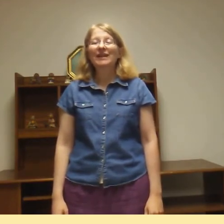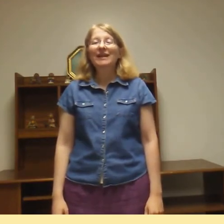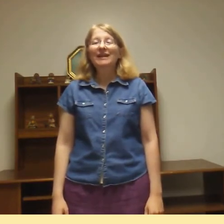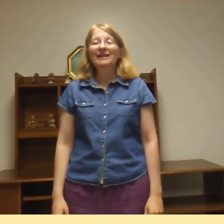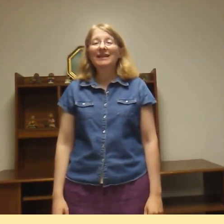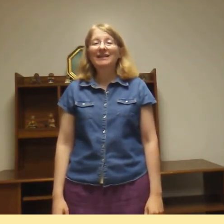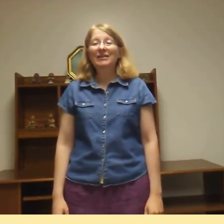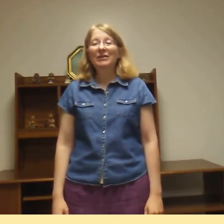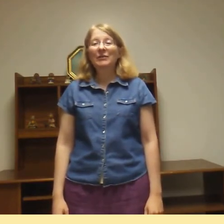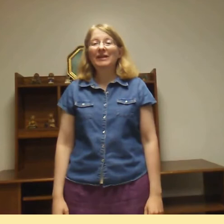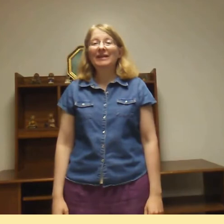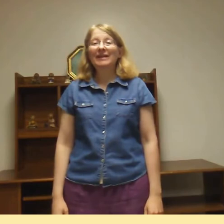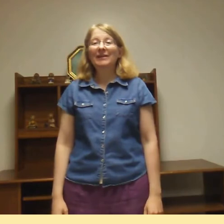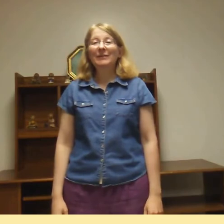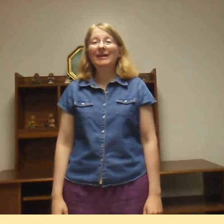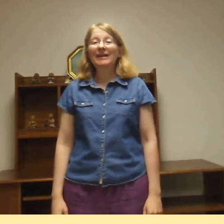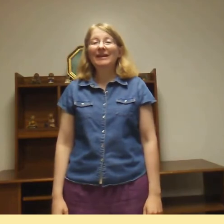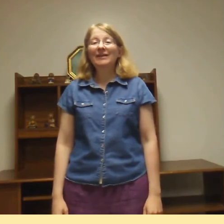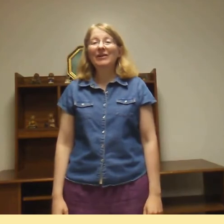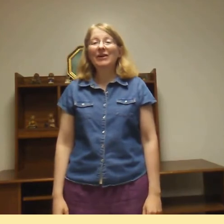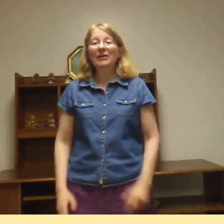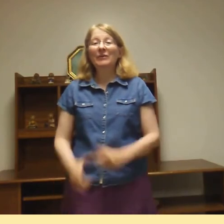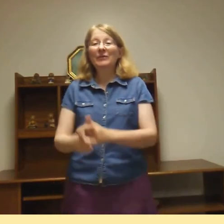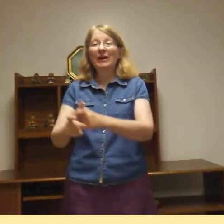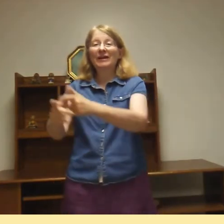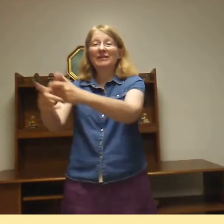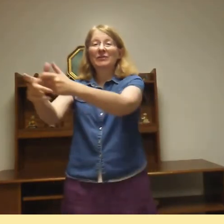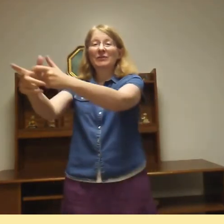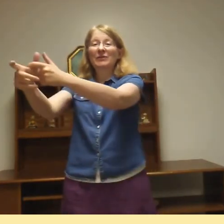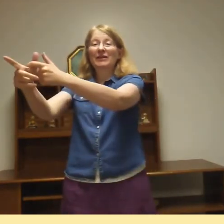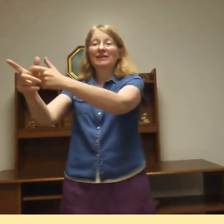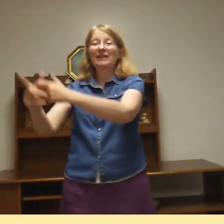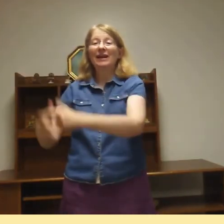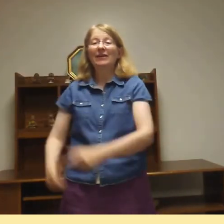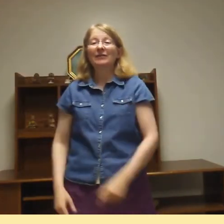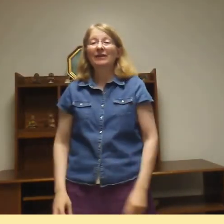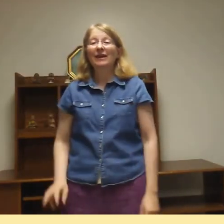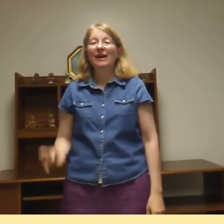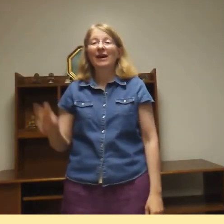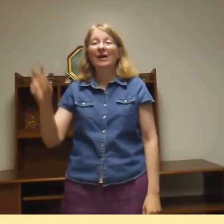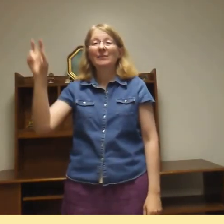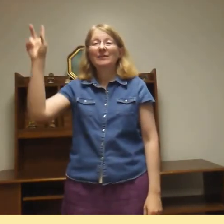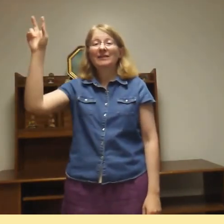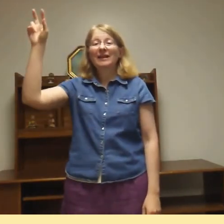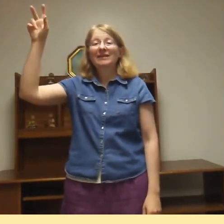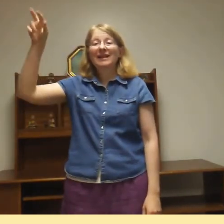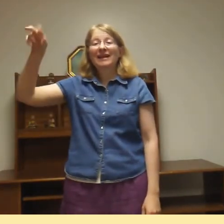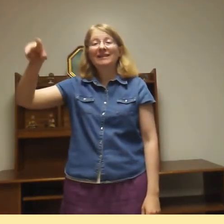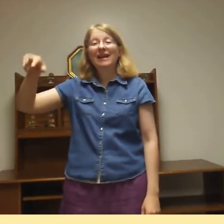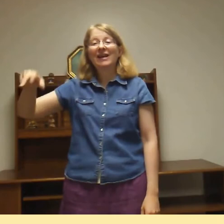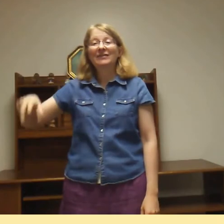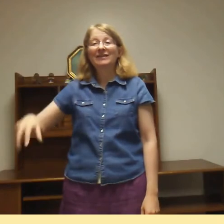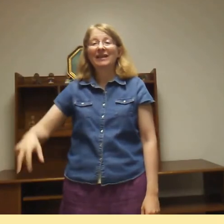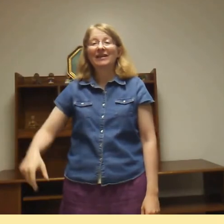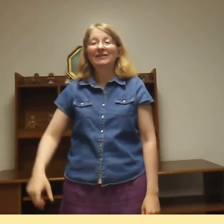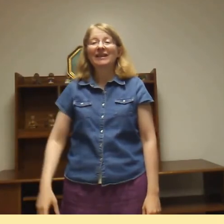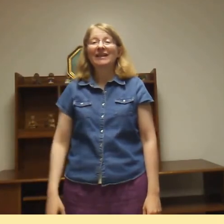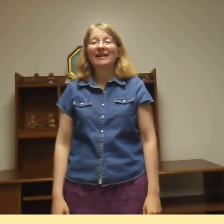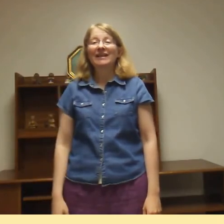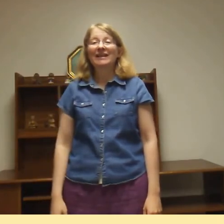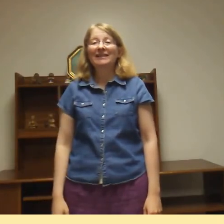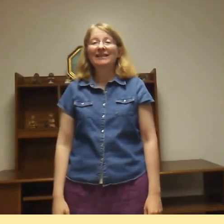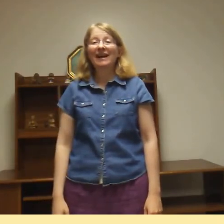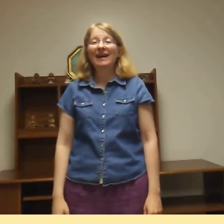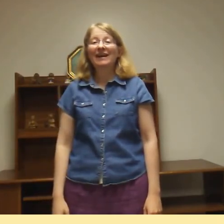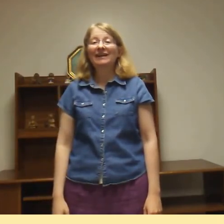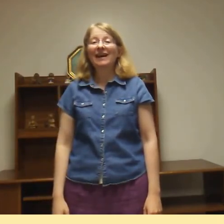Winkle. Little Willie Winkle runs through the town, upstairs and downstairs